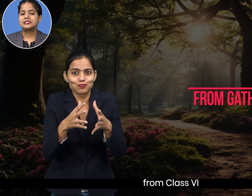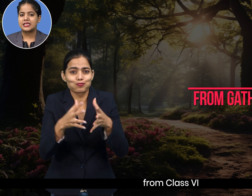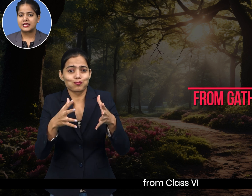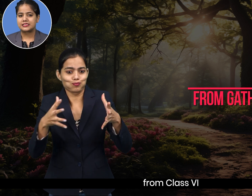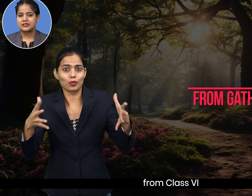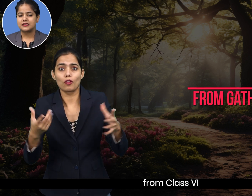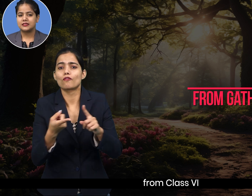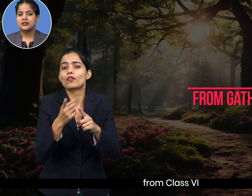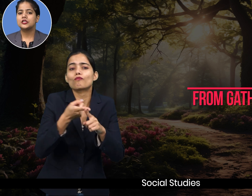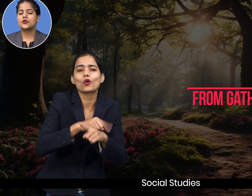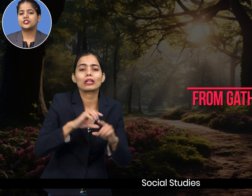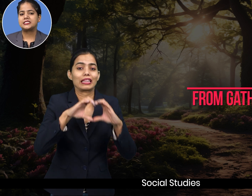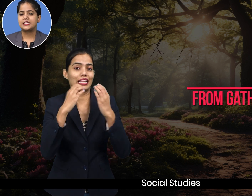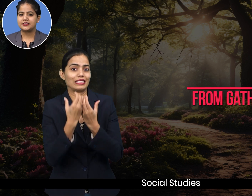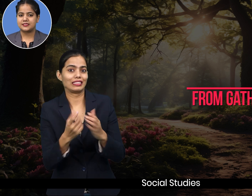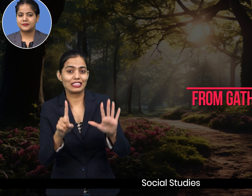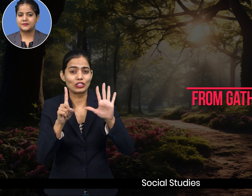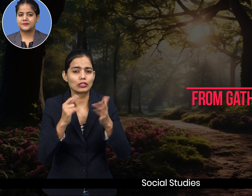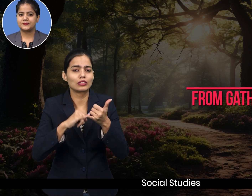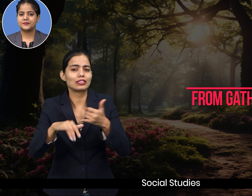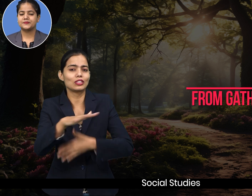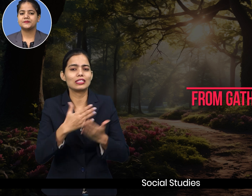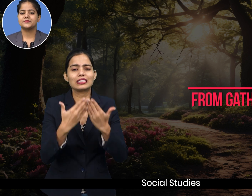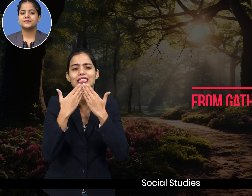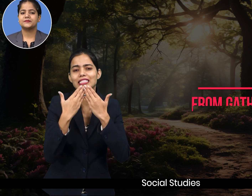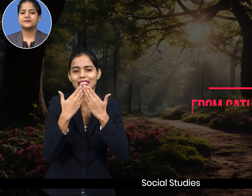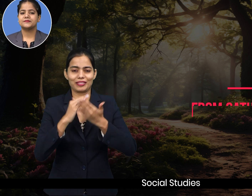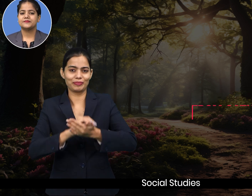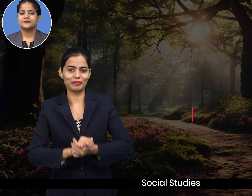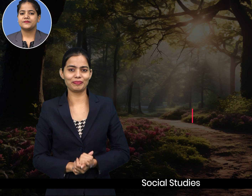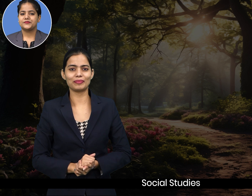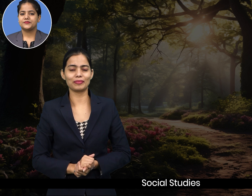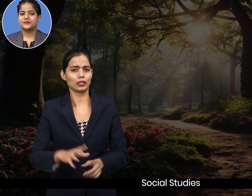From class 6, Social Studies.